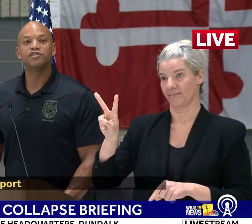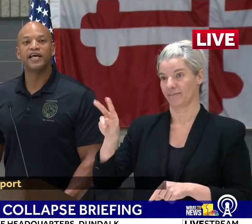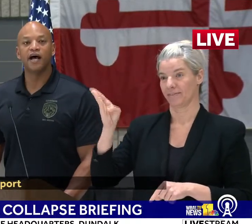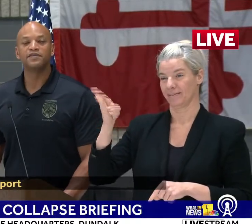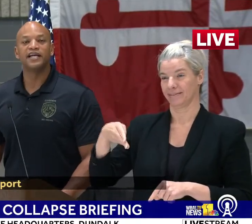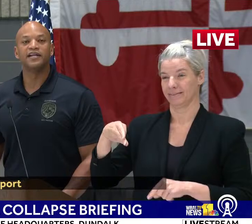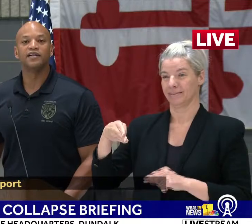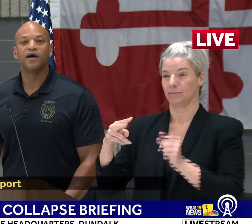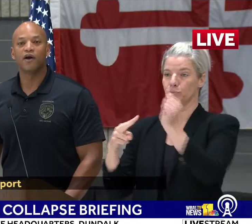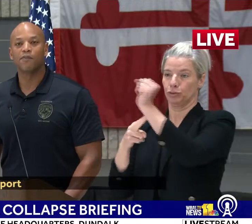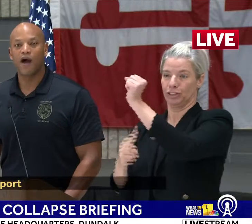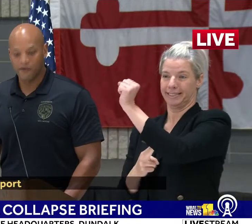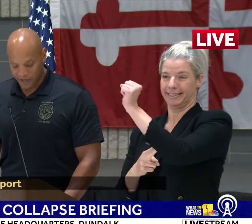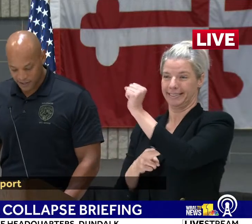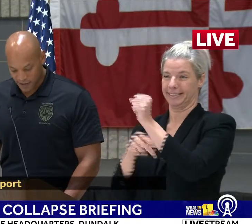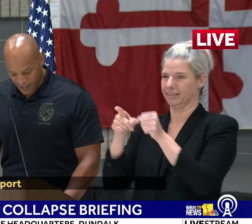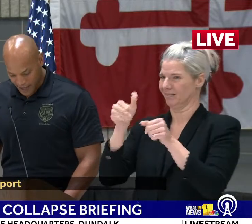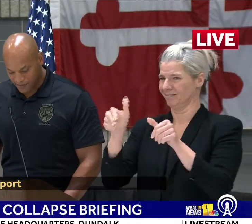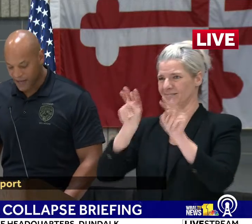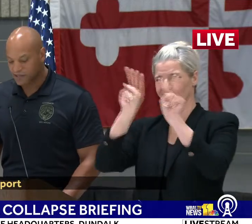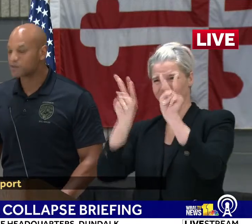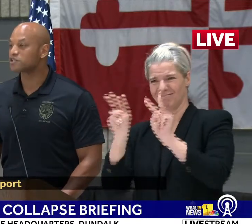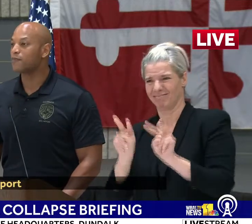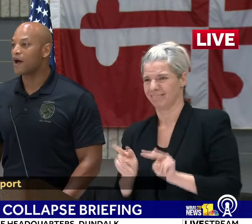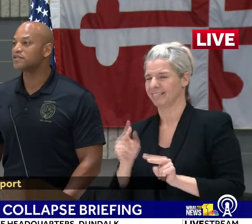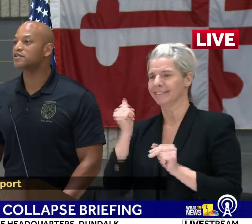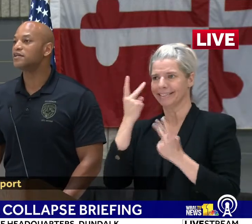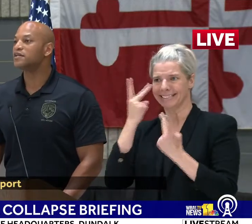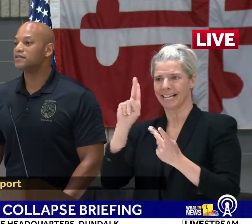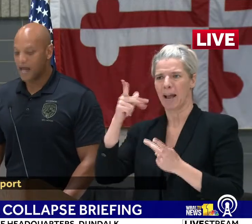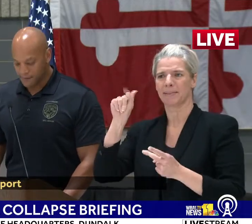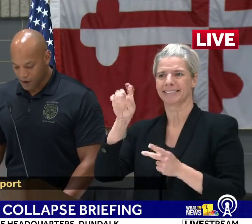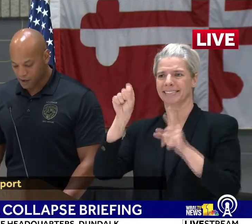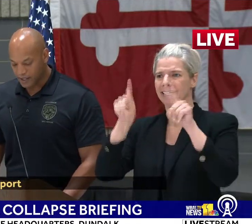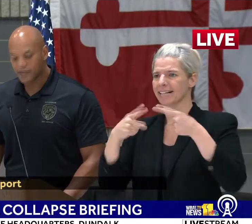response.maryland.gov/bridge to stay updated on our progress. Again, that is